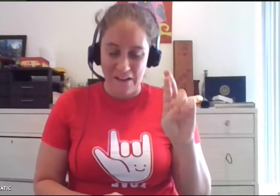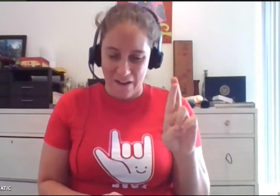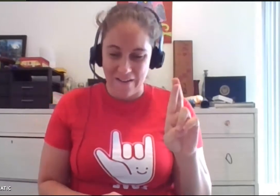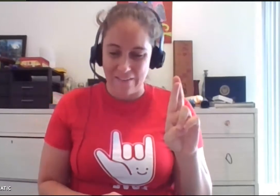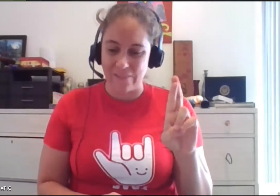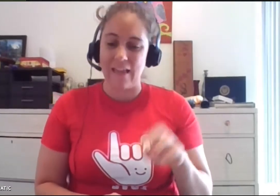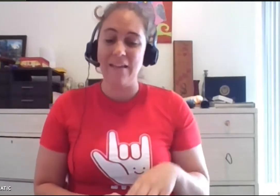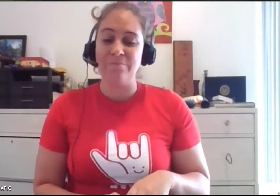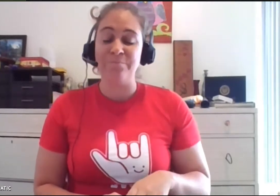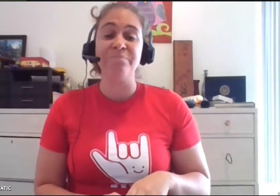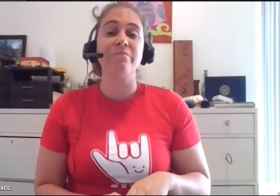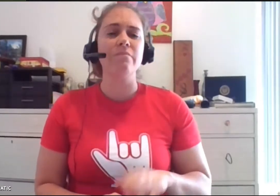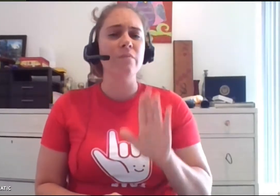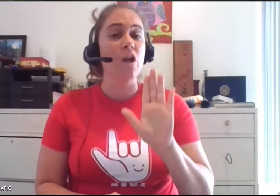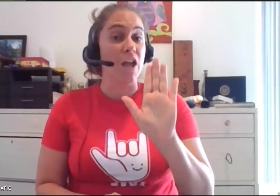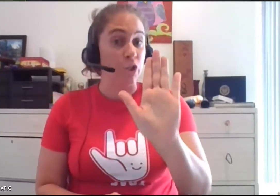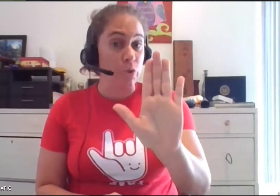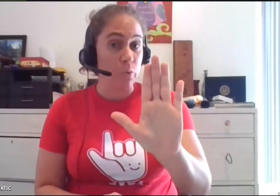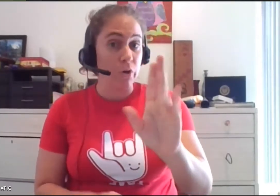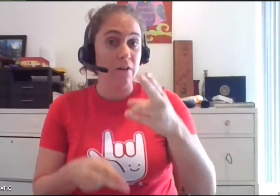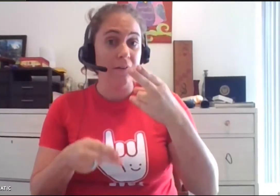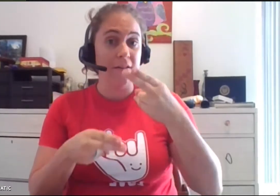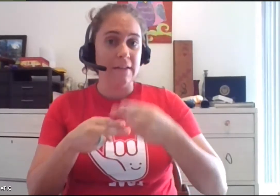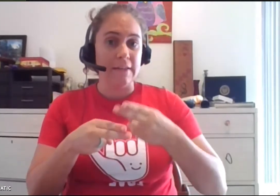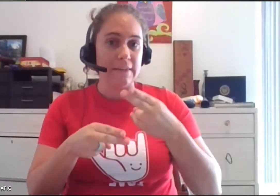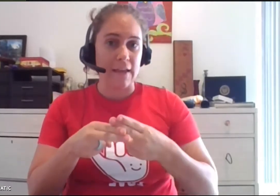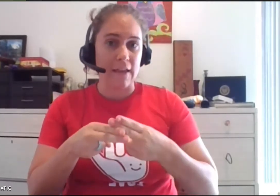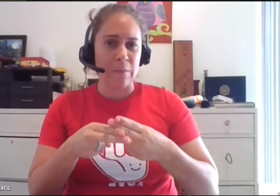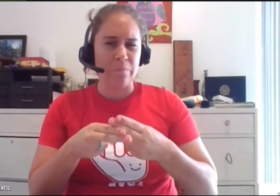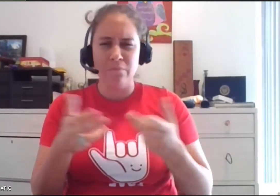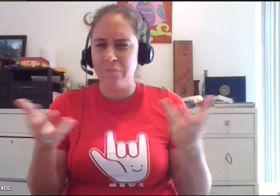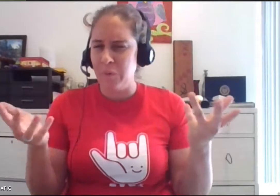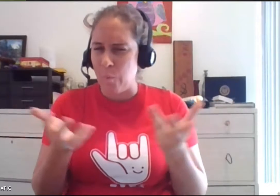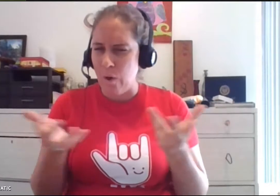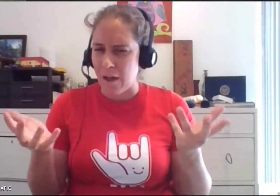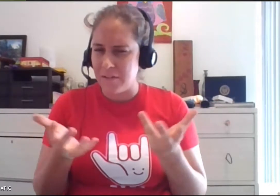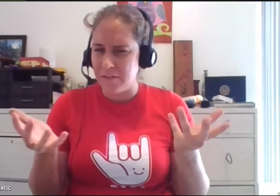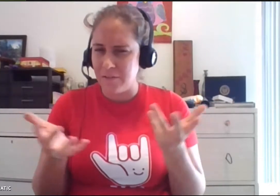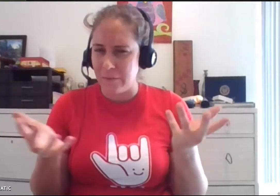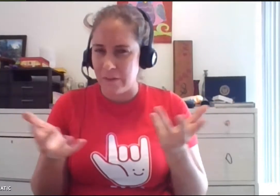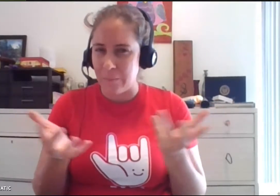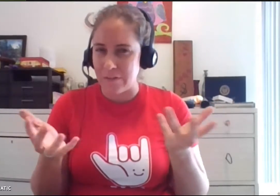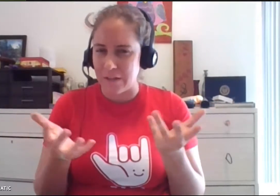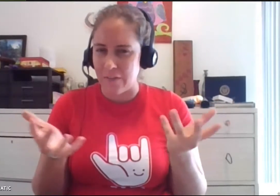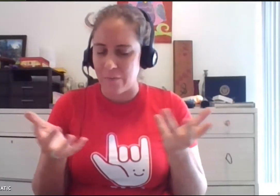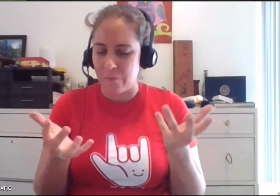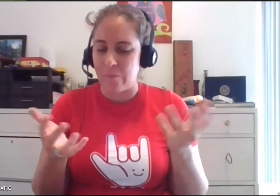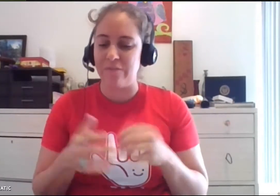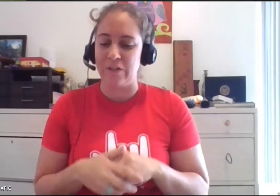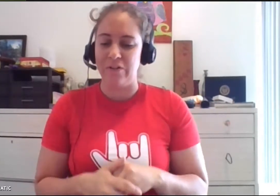Jenniffer if you'd like, and your name, what? We can put together with what we've